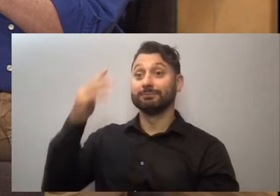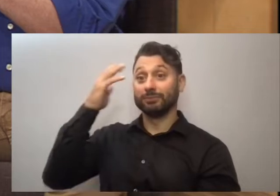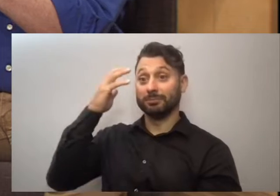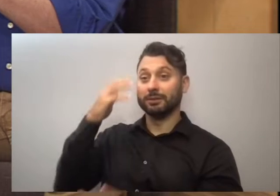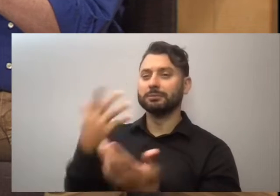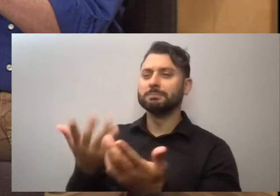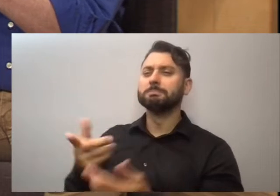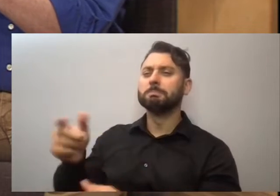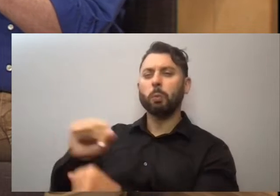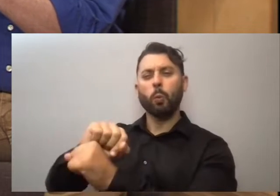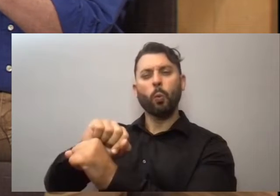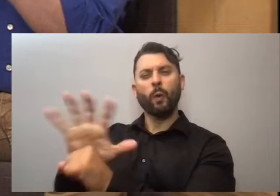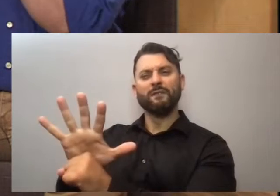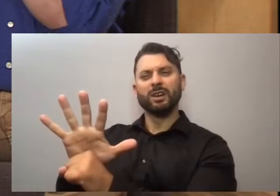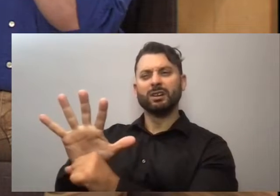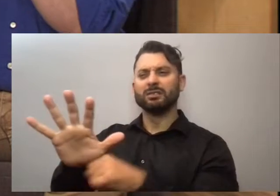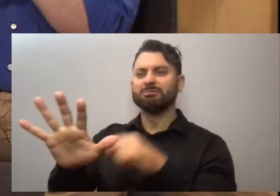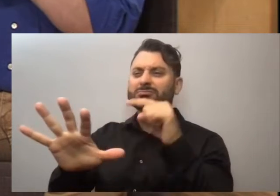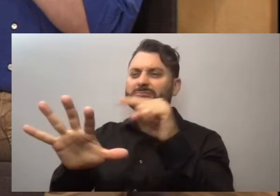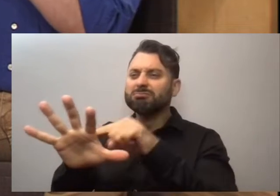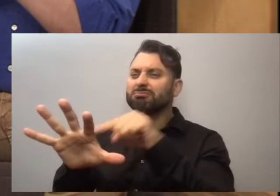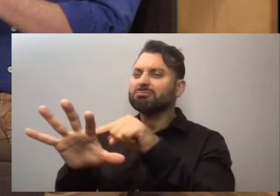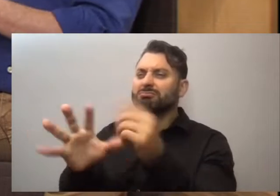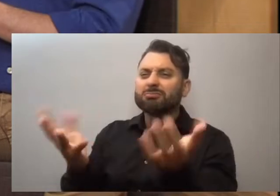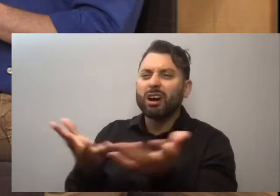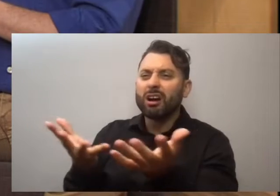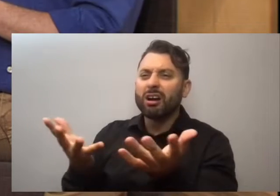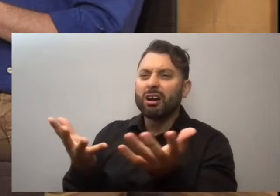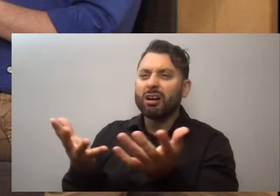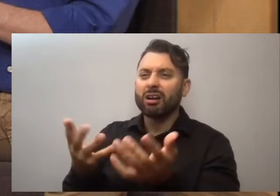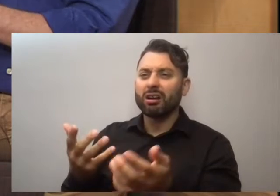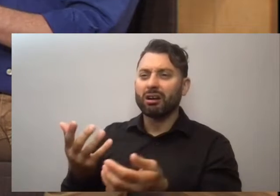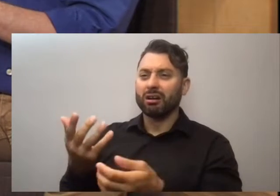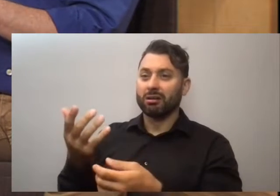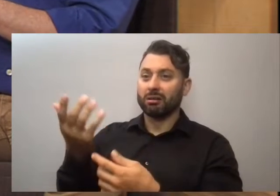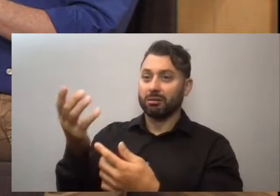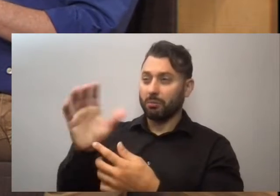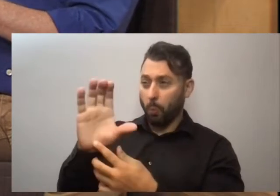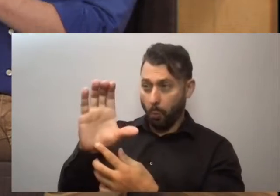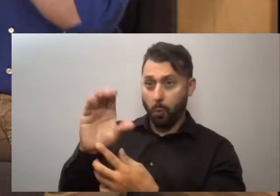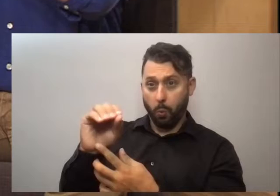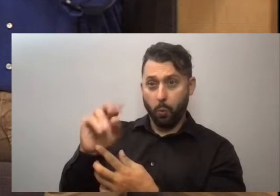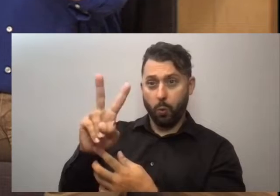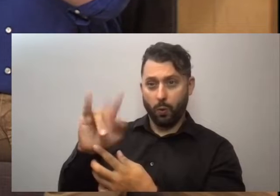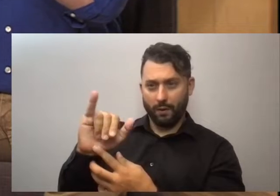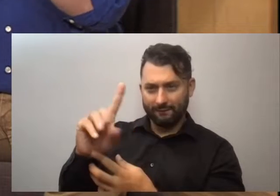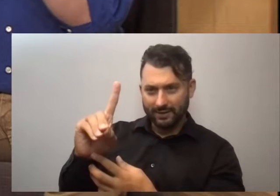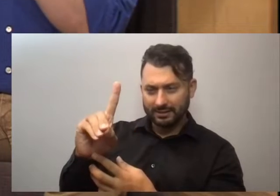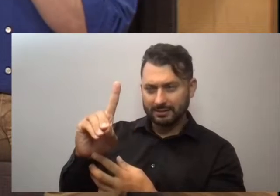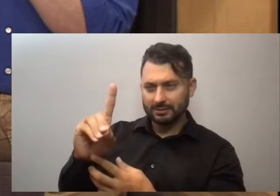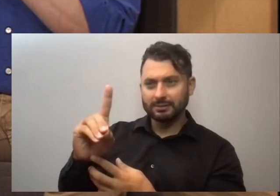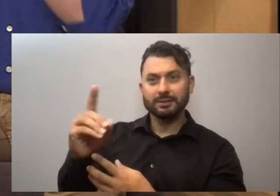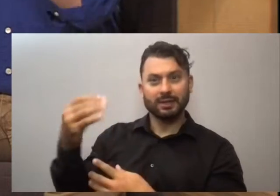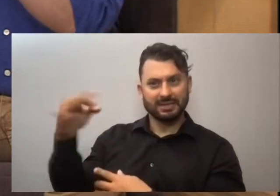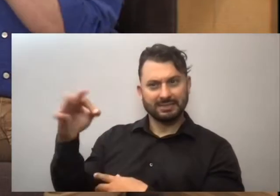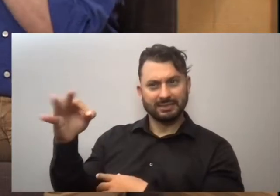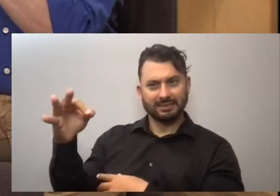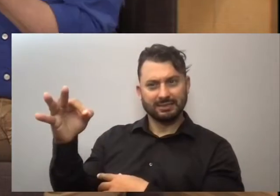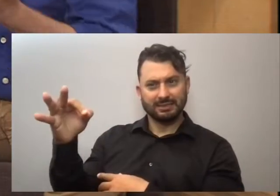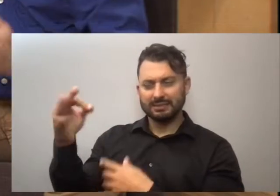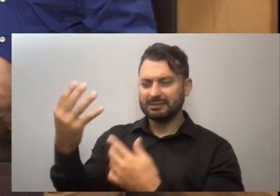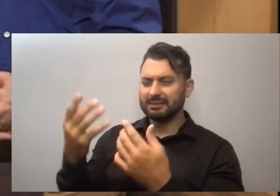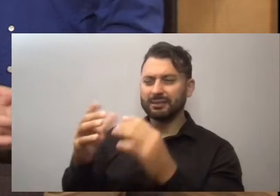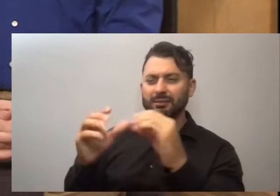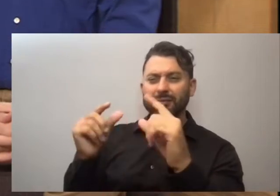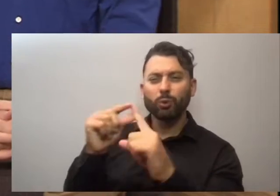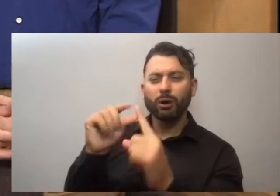Interesting. So COVID-19, explain to us what it is and how it got its name,